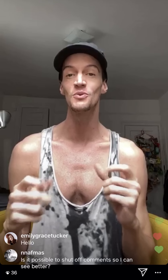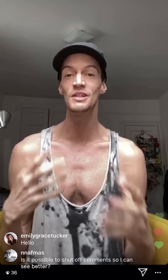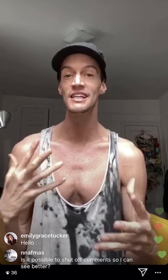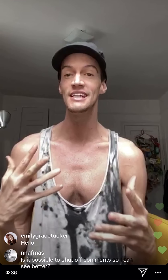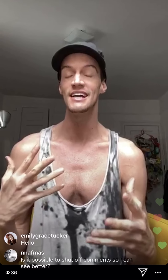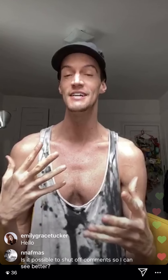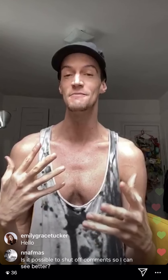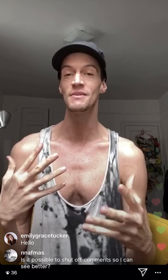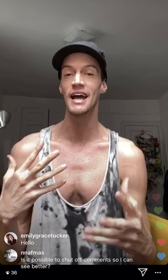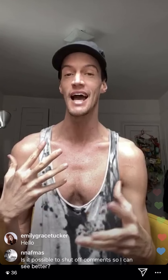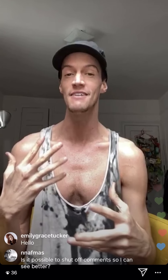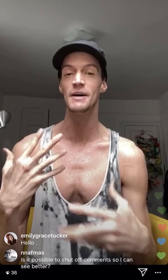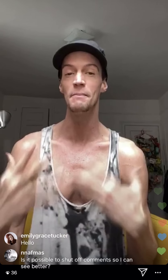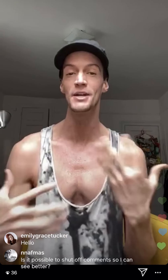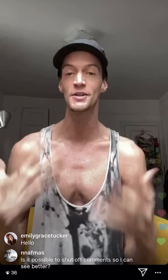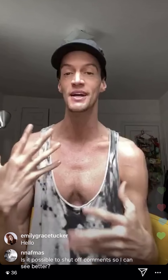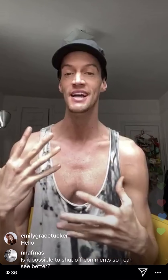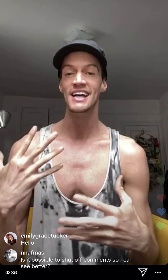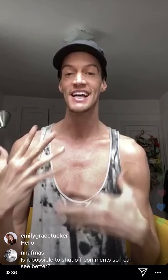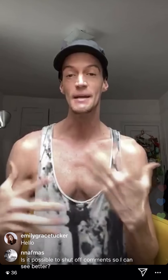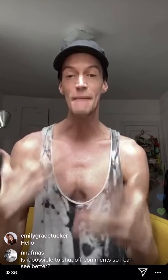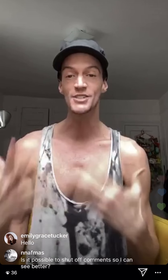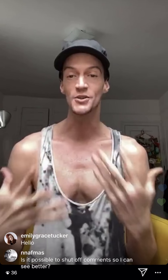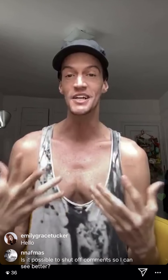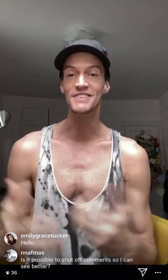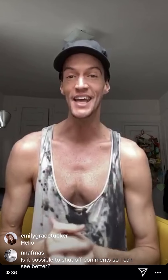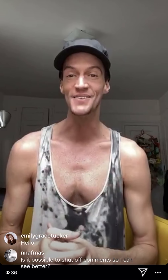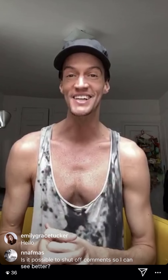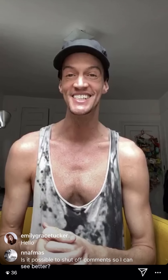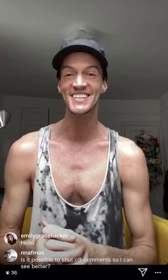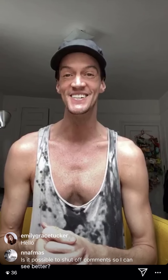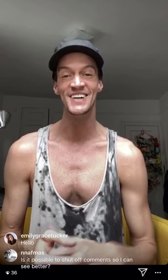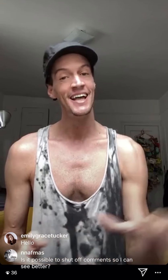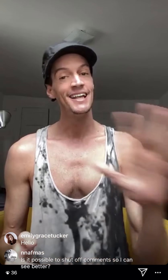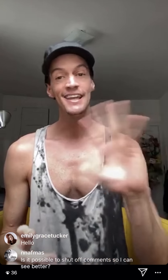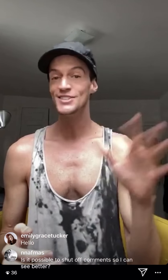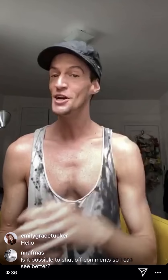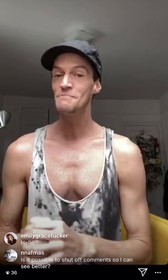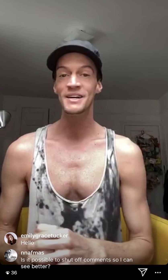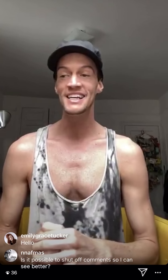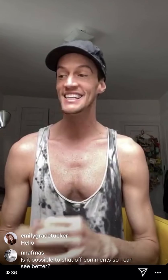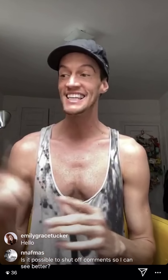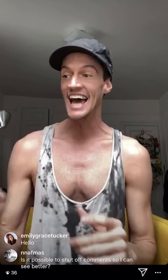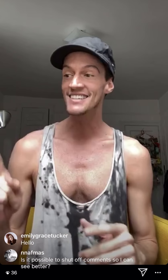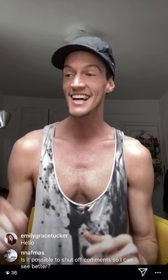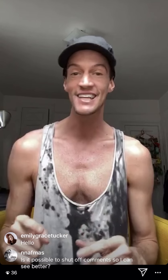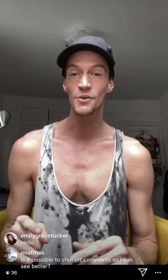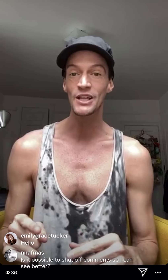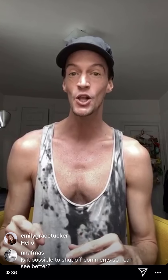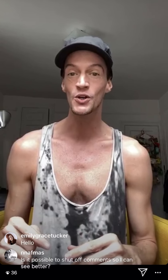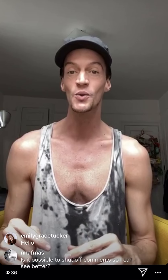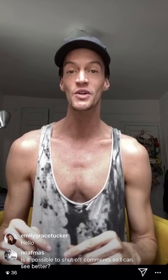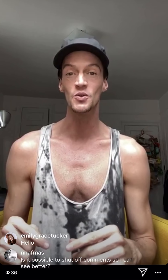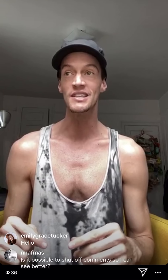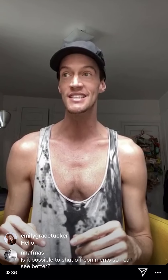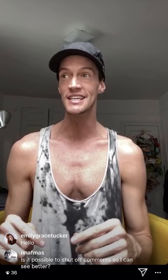really have a better kind of mastery of the language. So let's jump on in. The last sign that we learned was receive, and